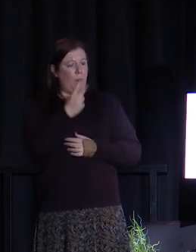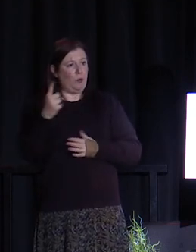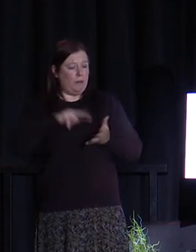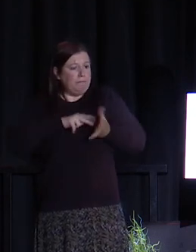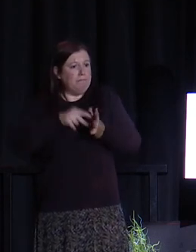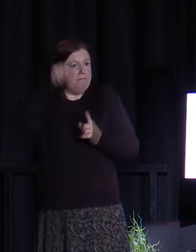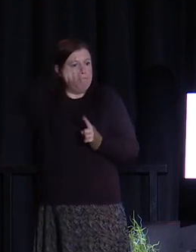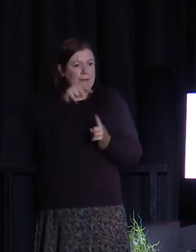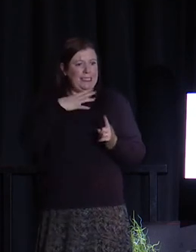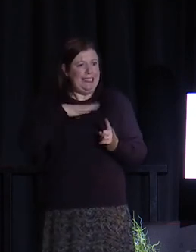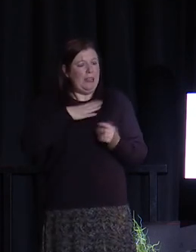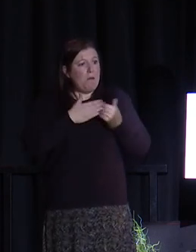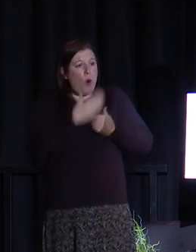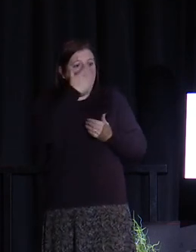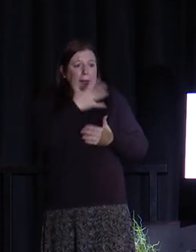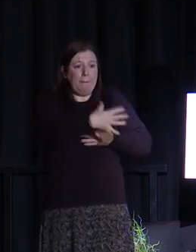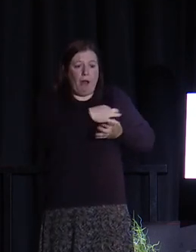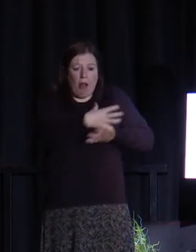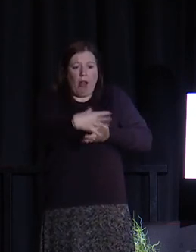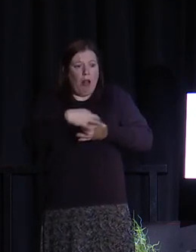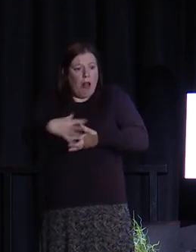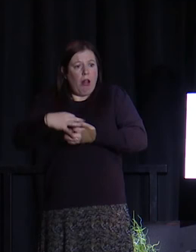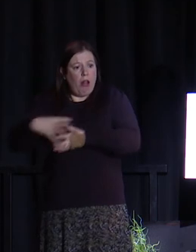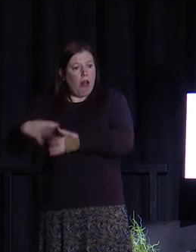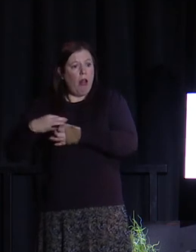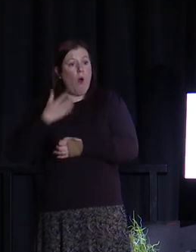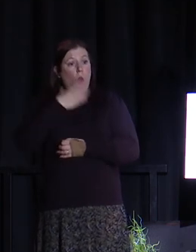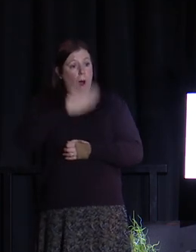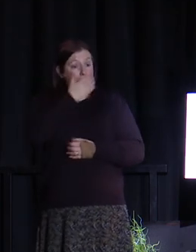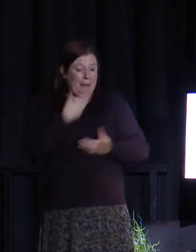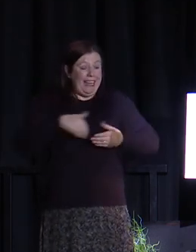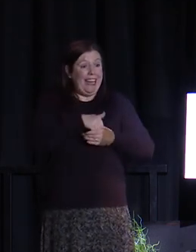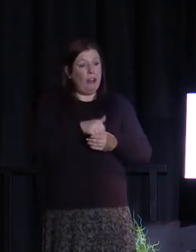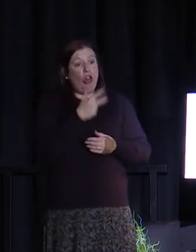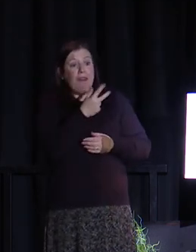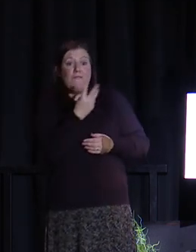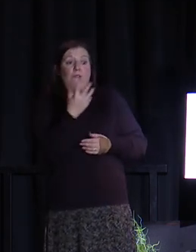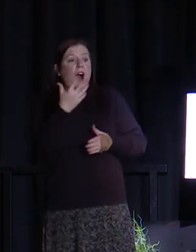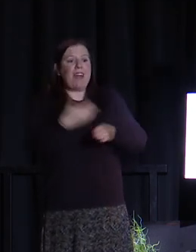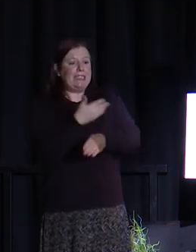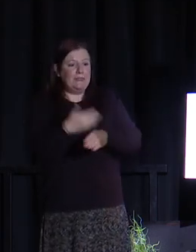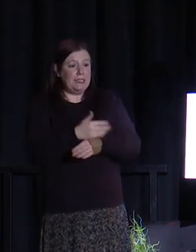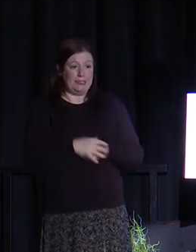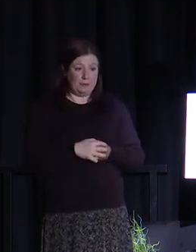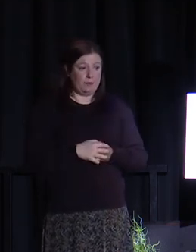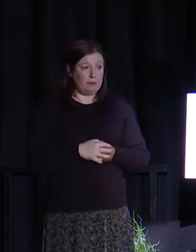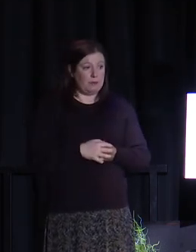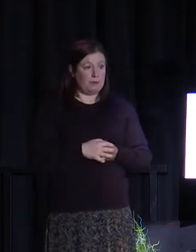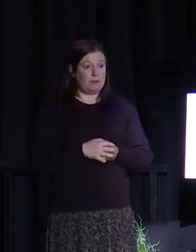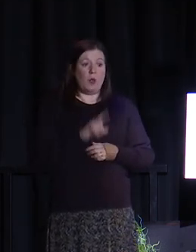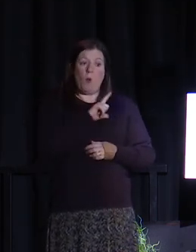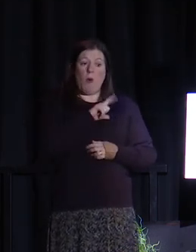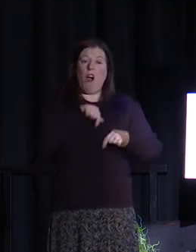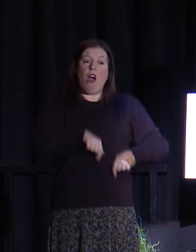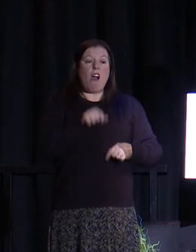2021. We want to reach people, you know, three or more times. Currently, cultural engagement in the city means that 30% of our population only engage